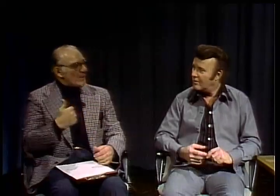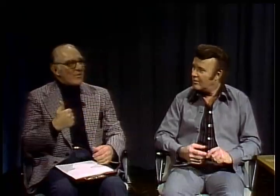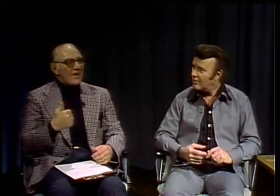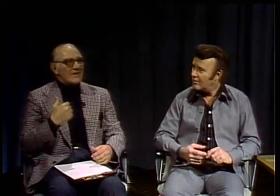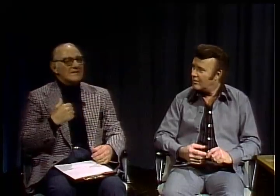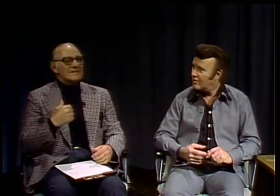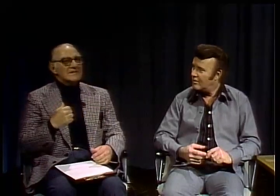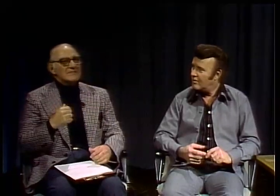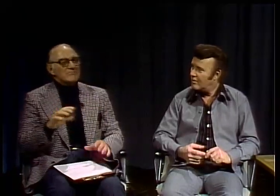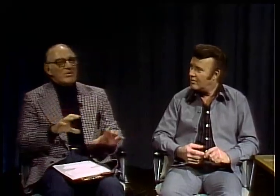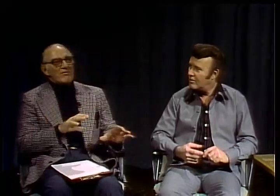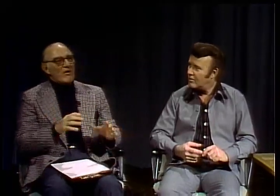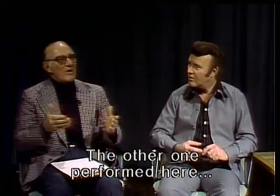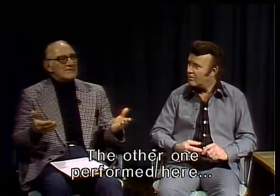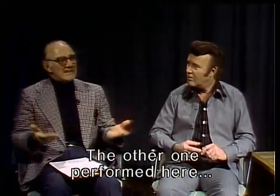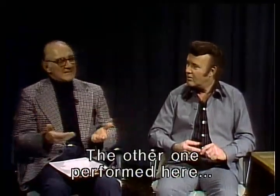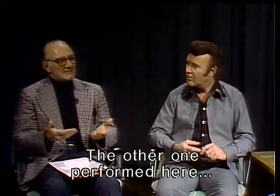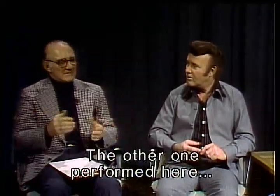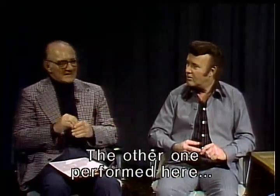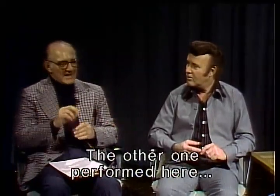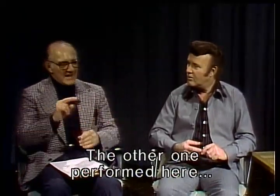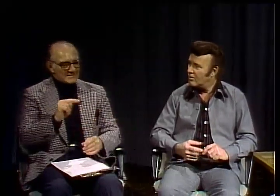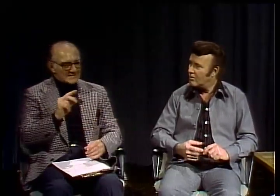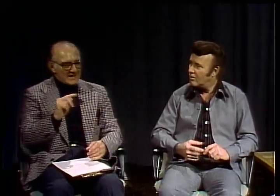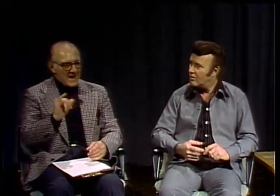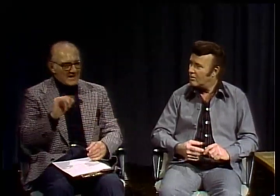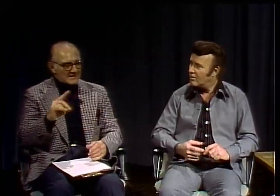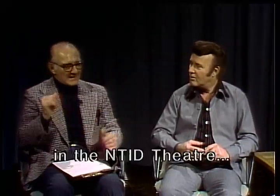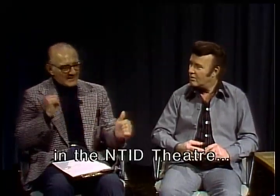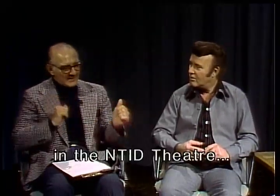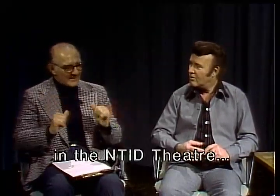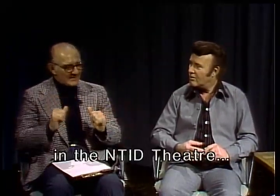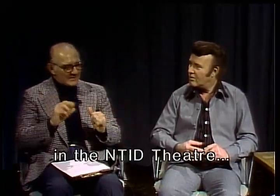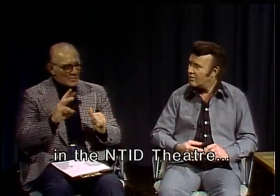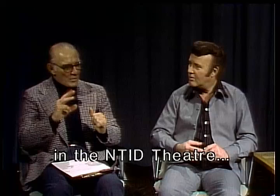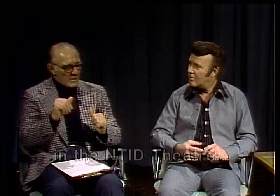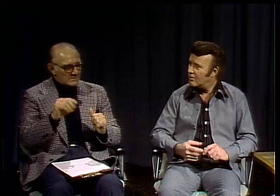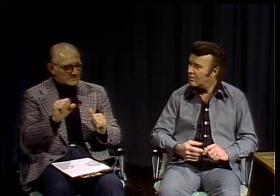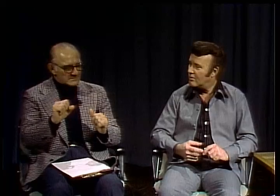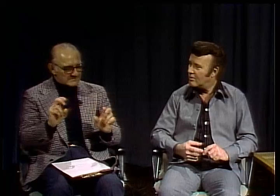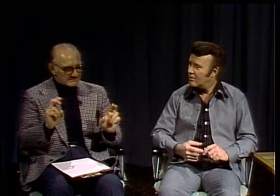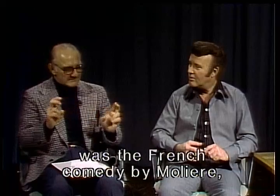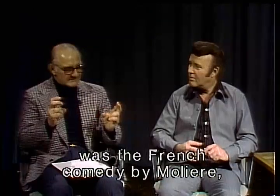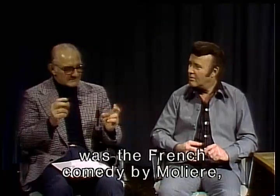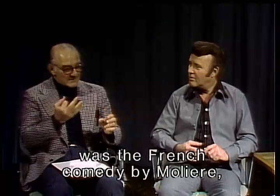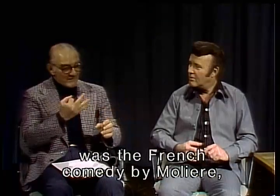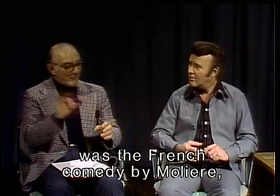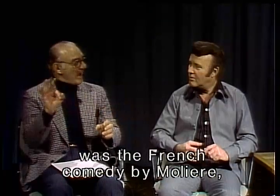one performed here in the NTID Theater was the French